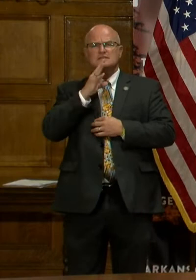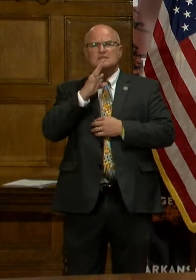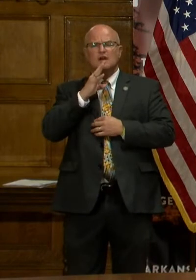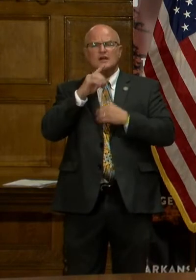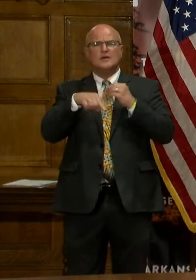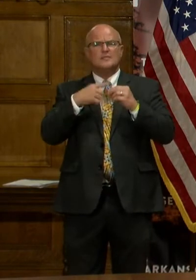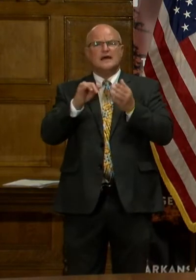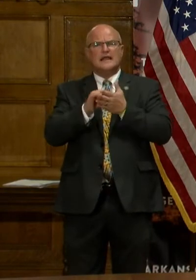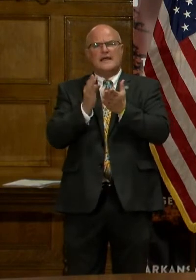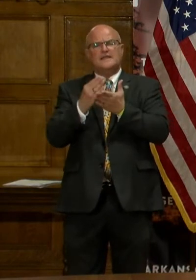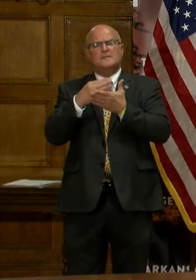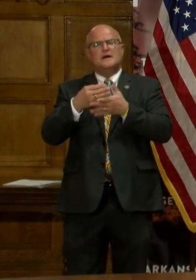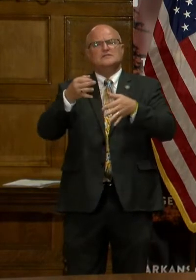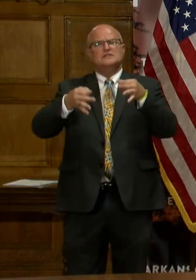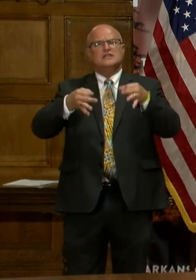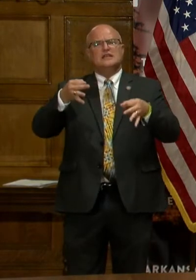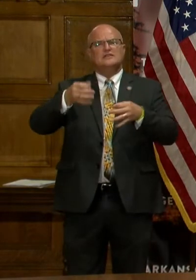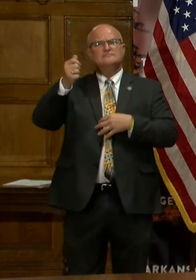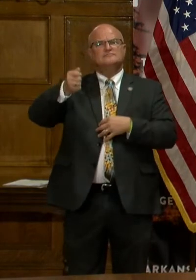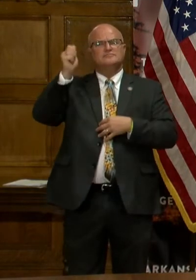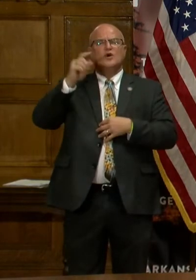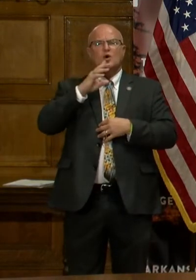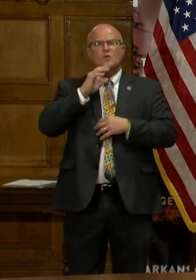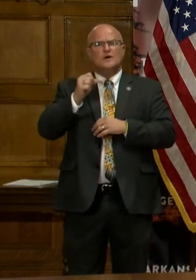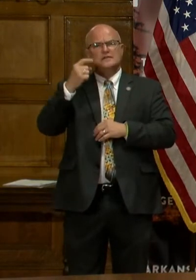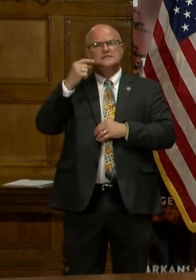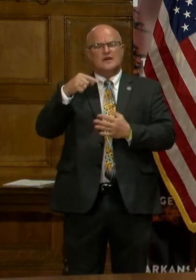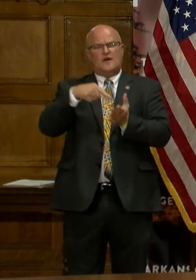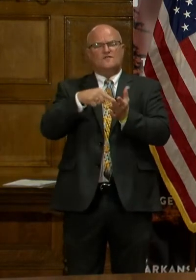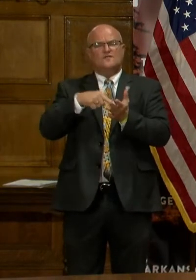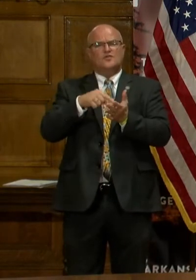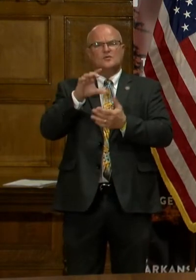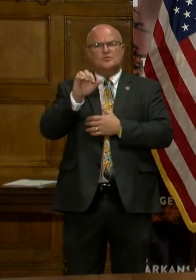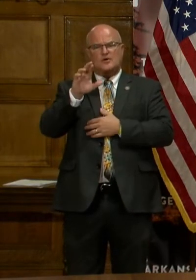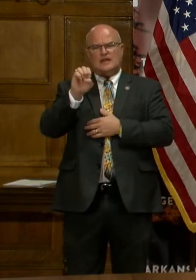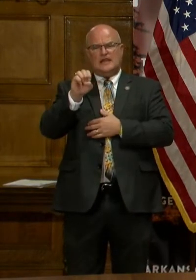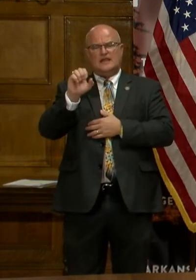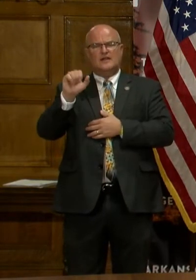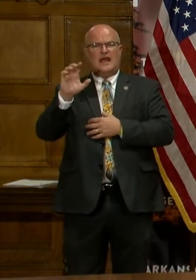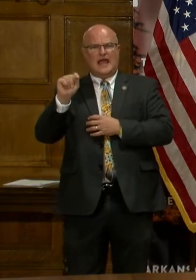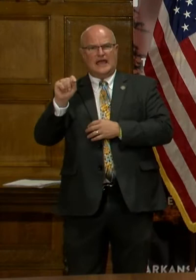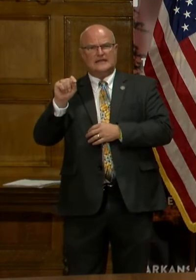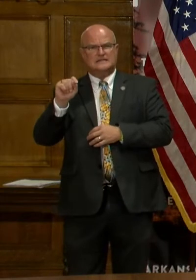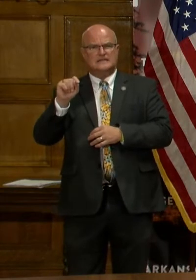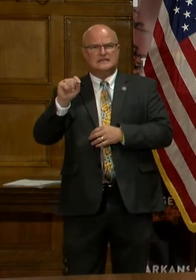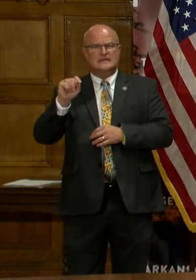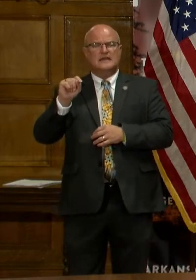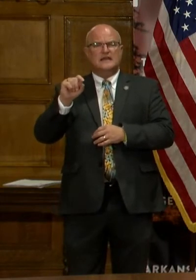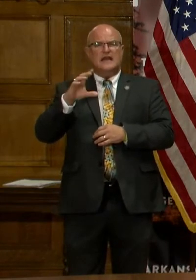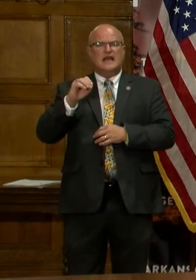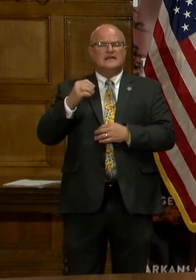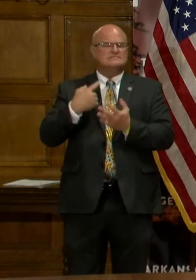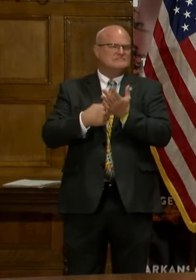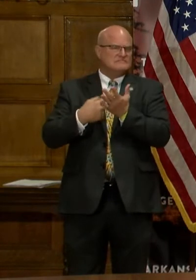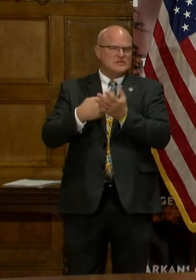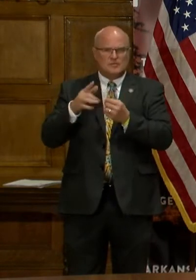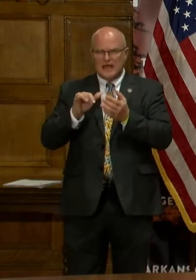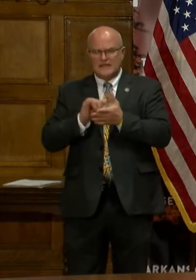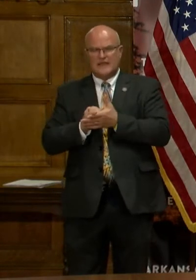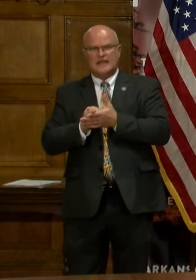about at the budget hearing was Affordable Care Act. The Supreme Court heard arguments today in that